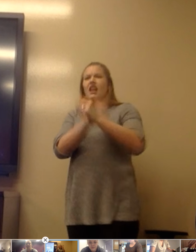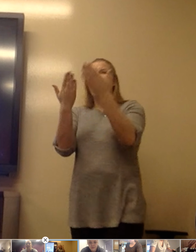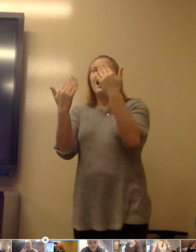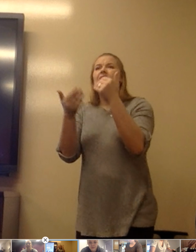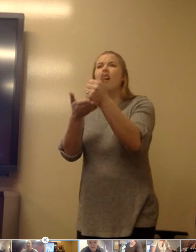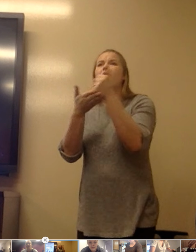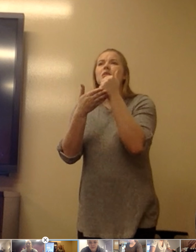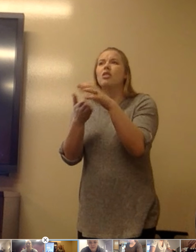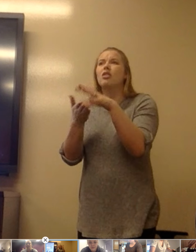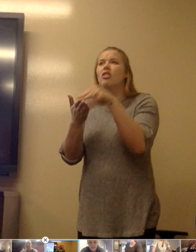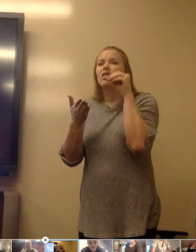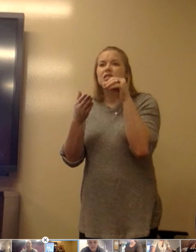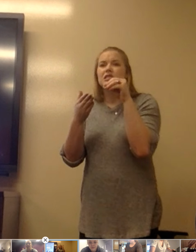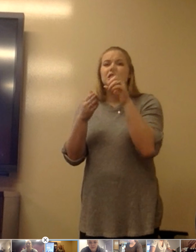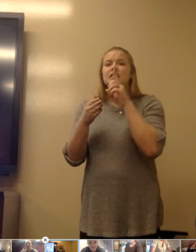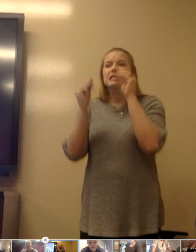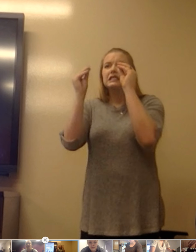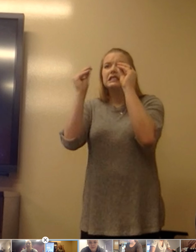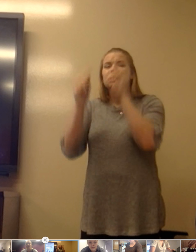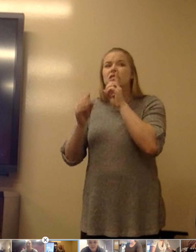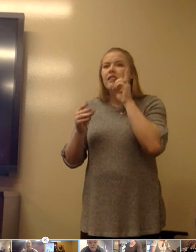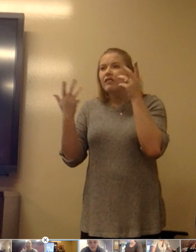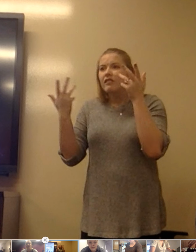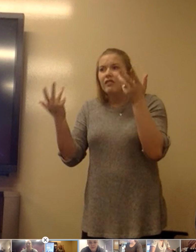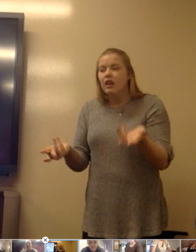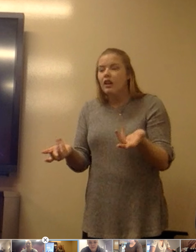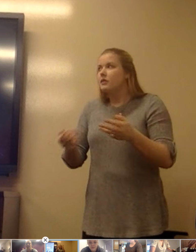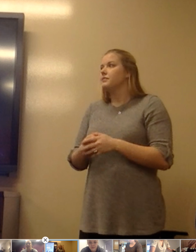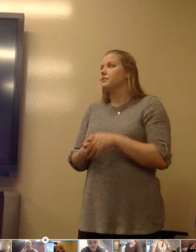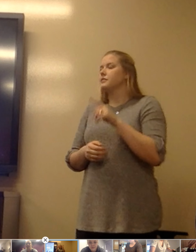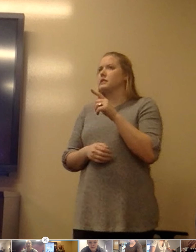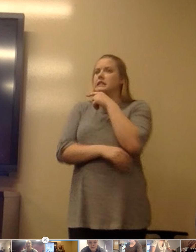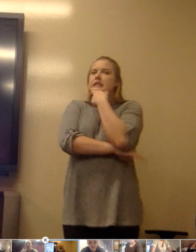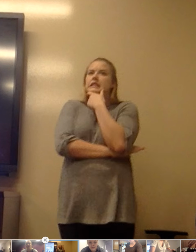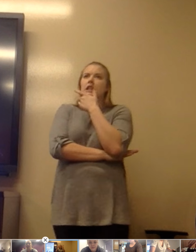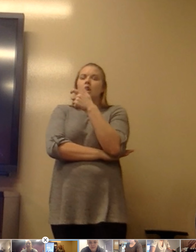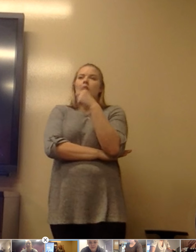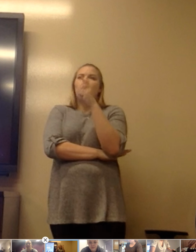So, after the war happened, it was a challenge for the connections of different countries.